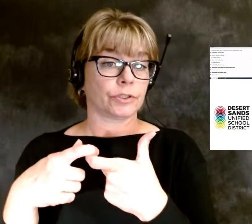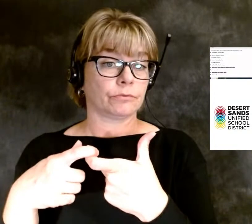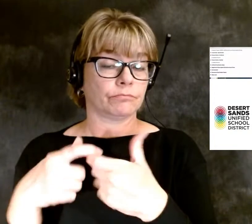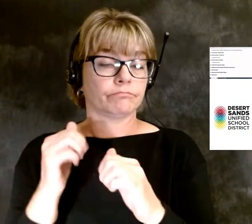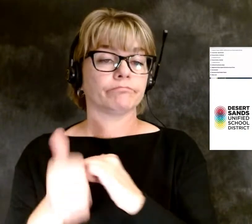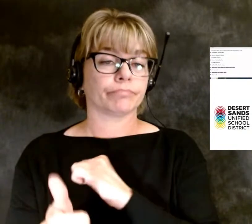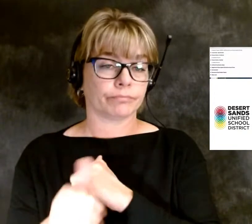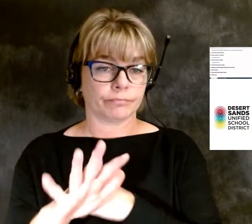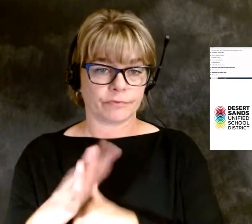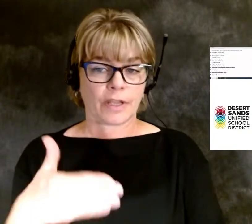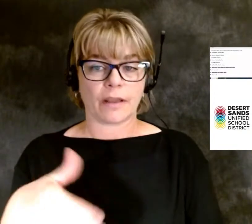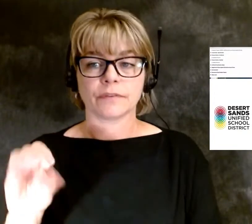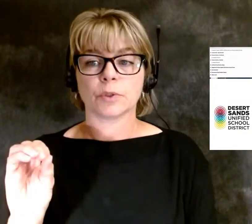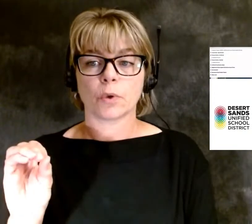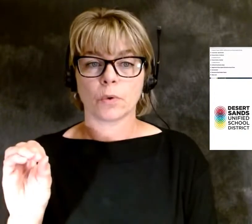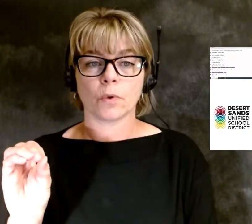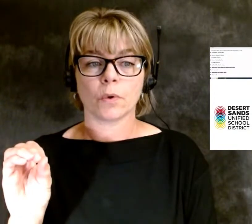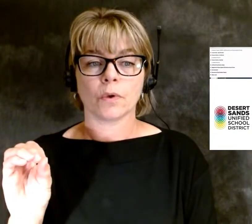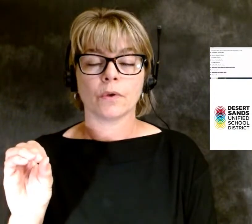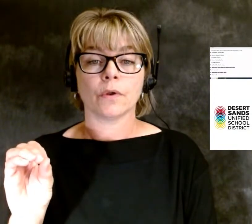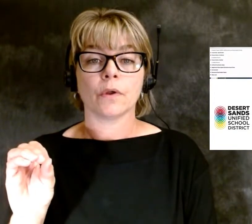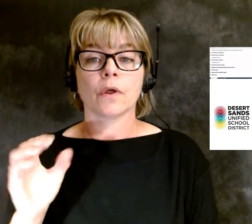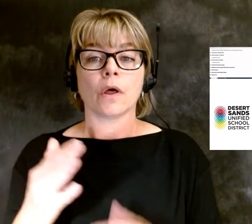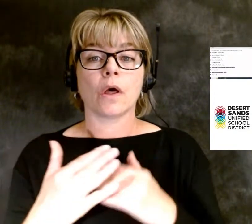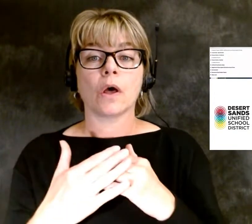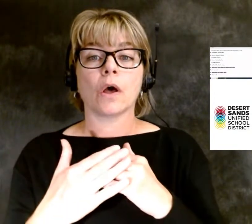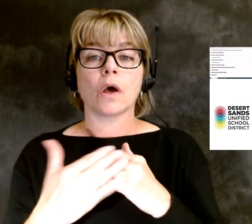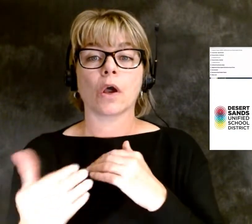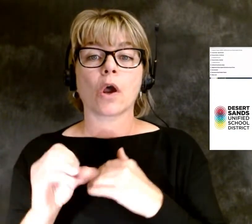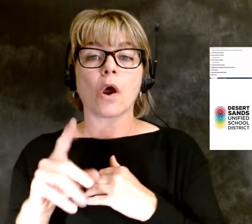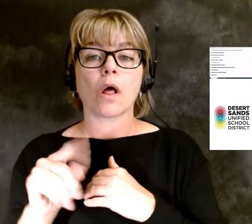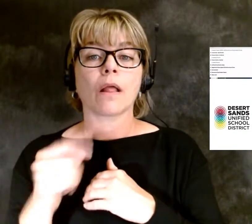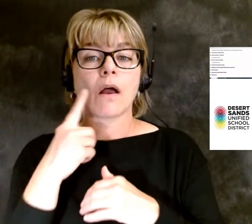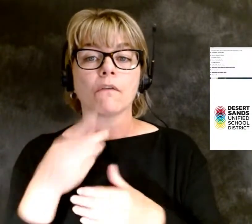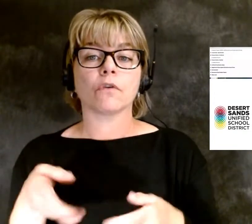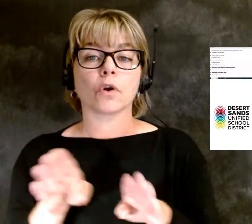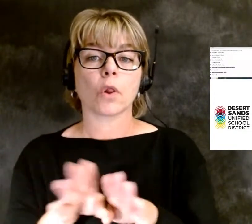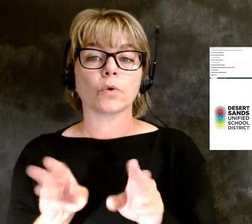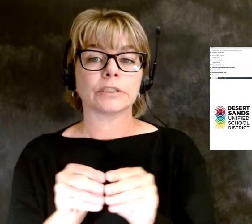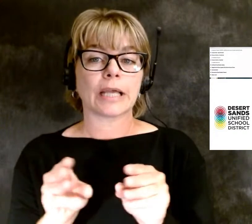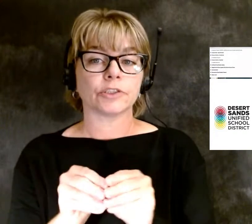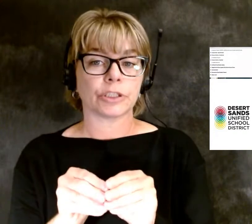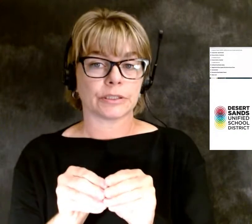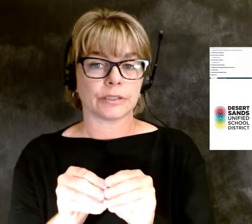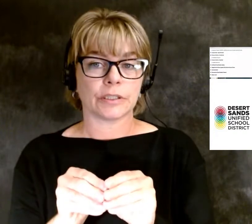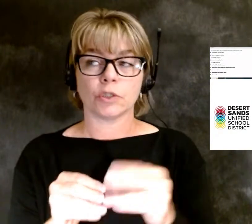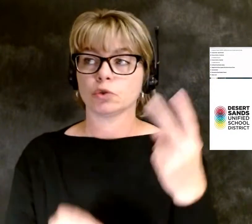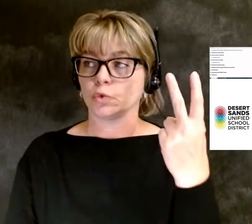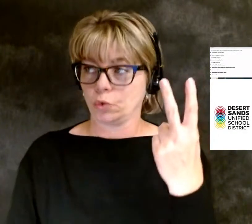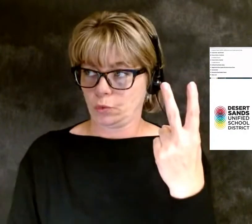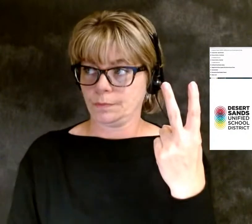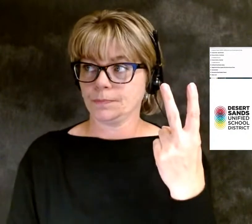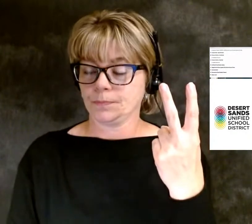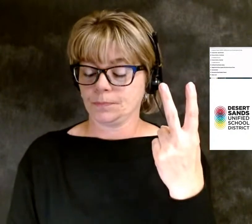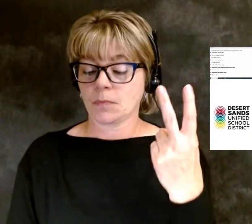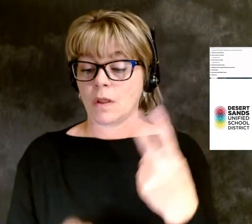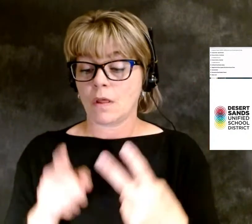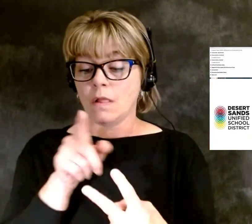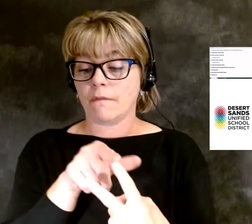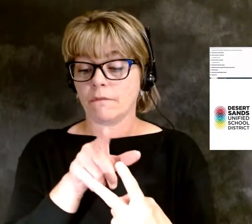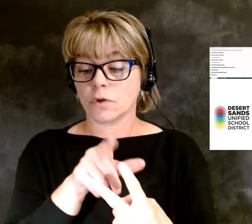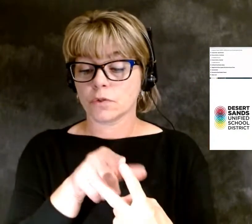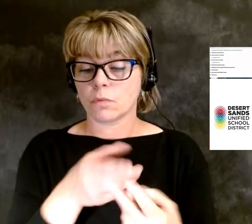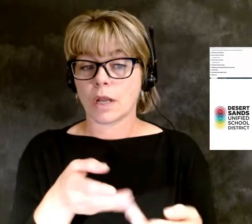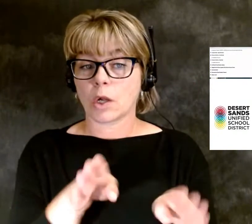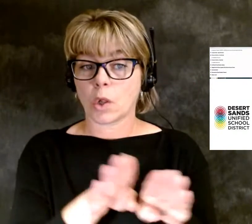5-0. And call out for closed session actions. Dr. Mae Ballmer. Yes, we have two this evening. The first one is in closed